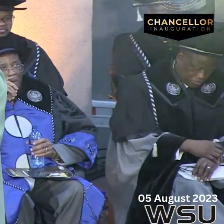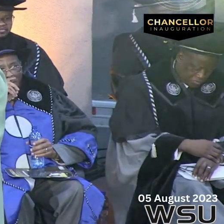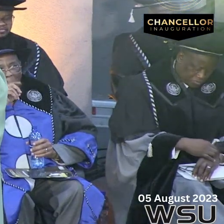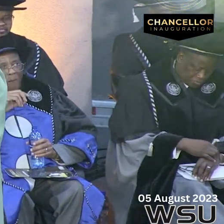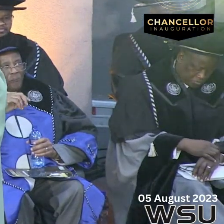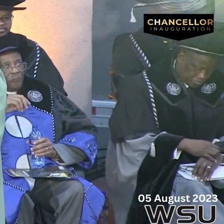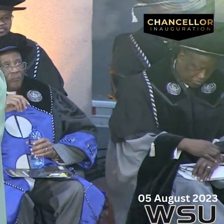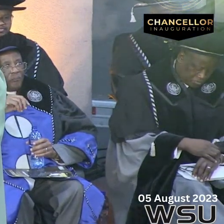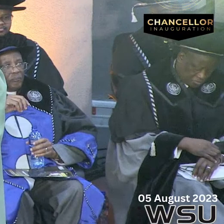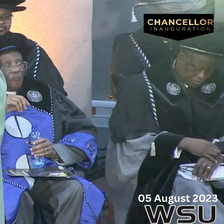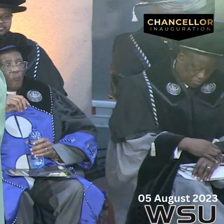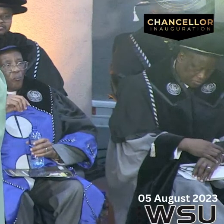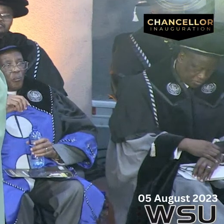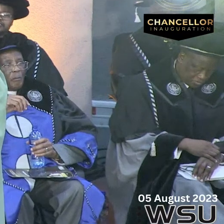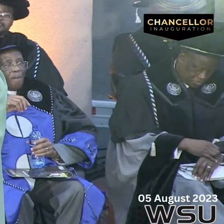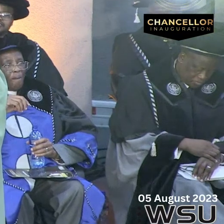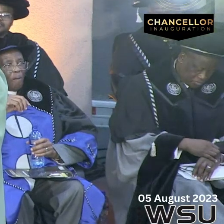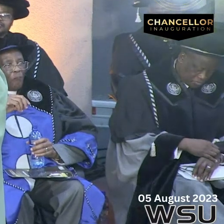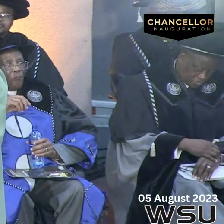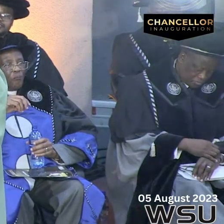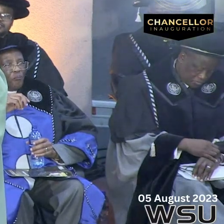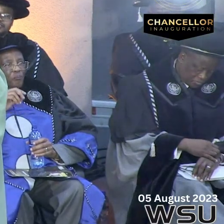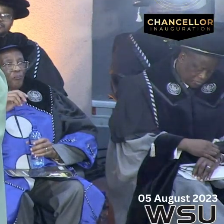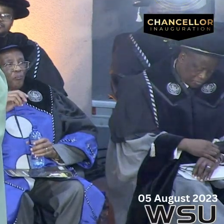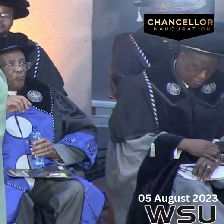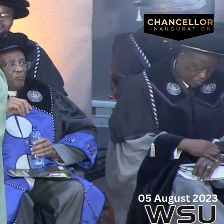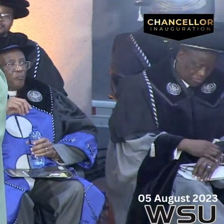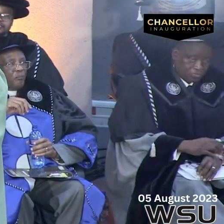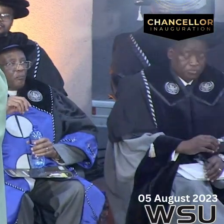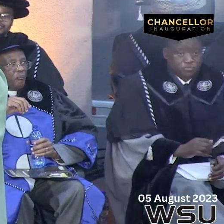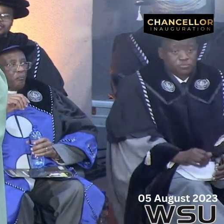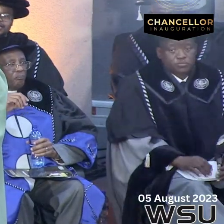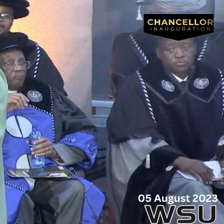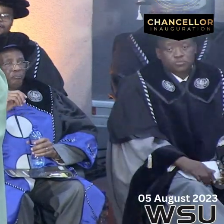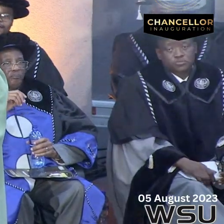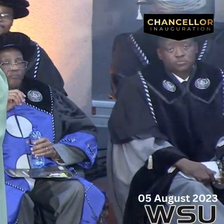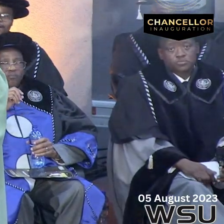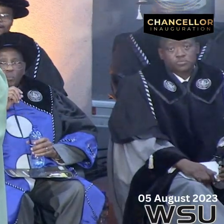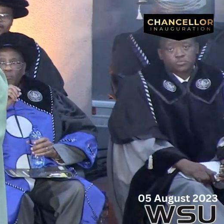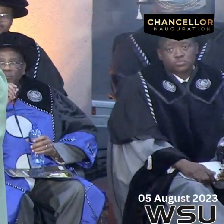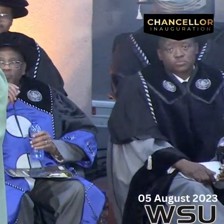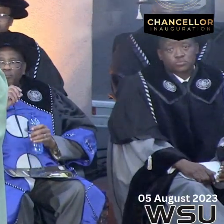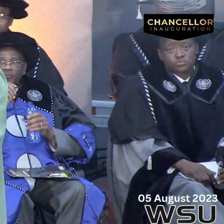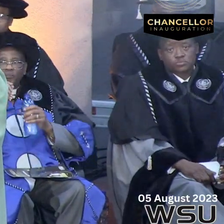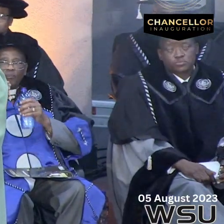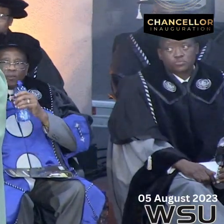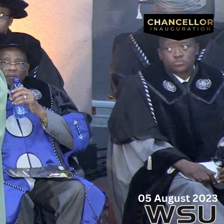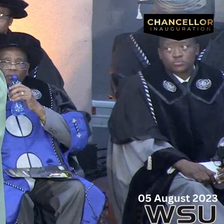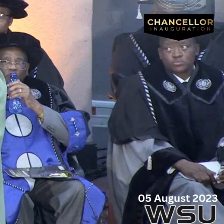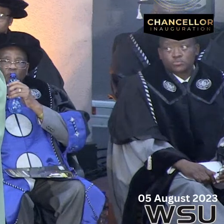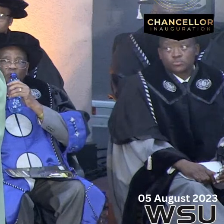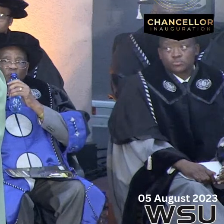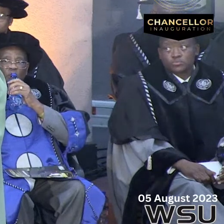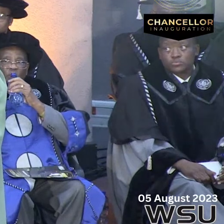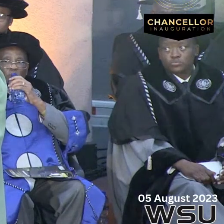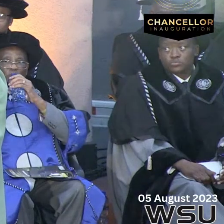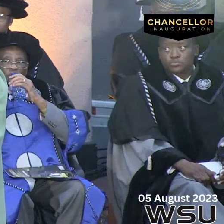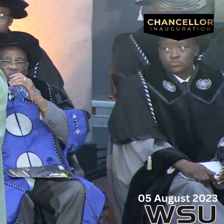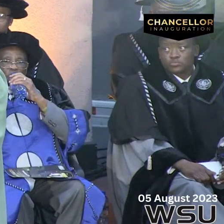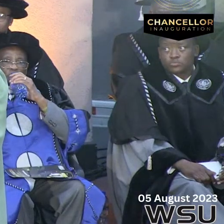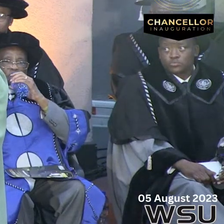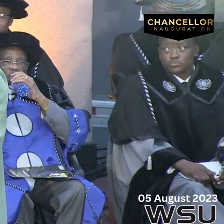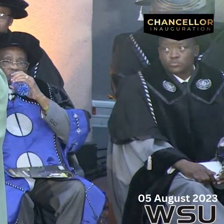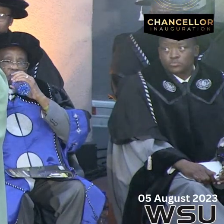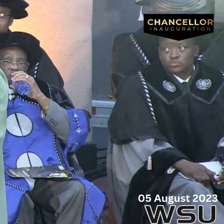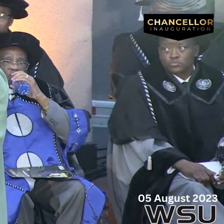Staff. Nabafundi, students. There is no university actually without our